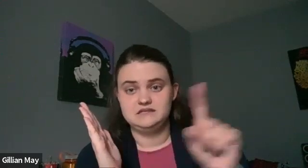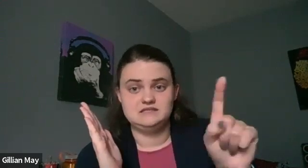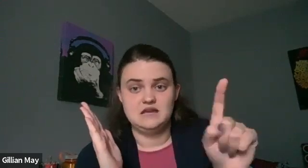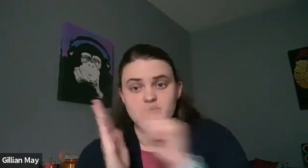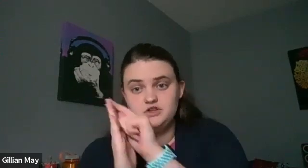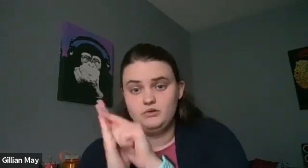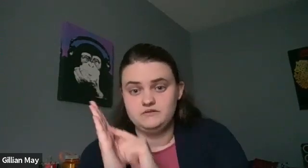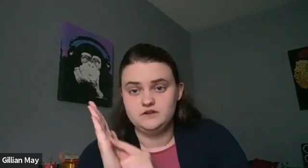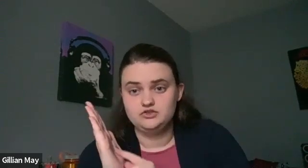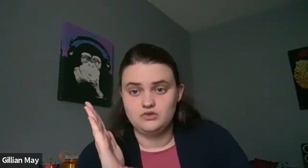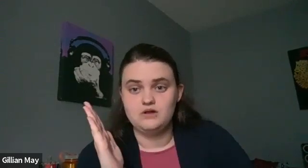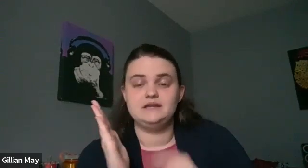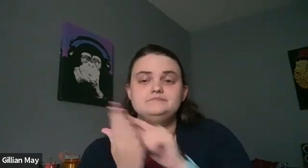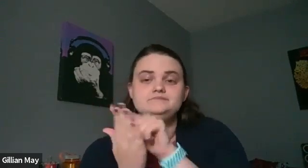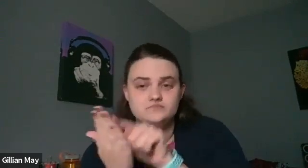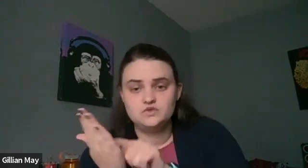the same, but with your pointer finger, drawing.